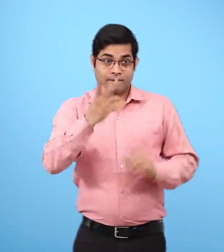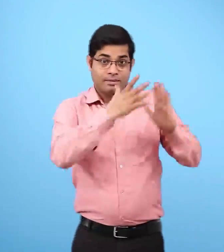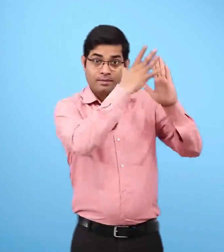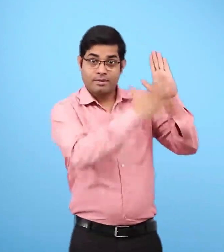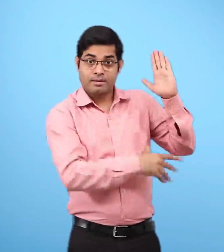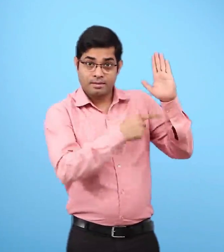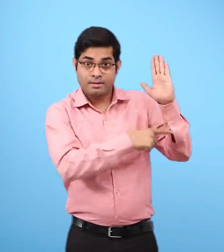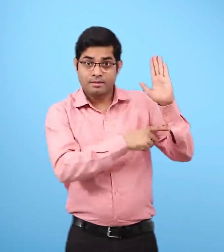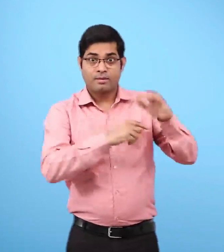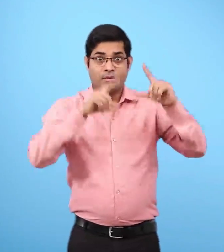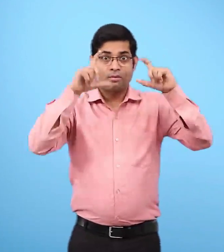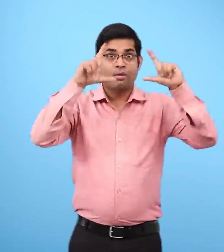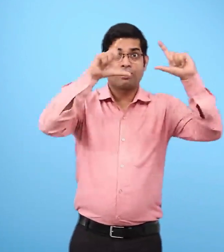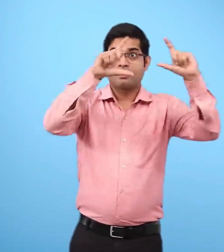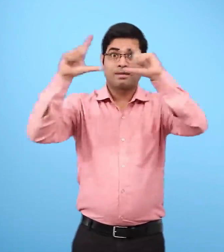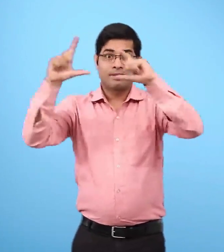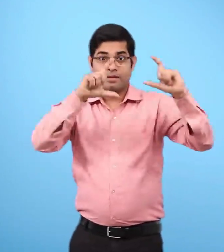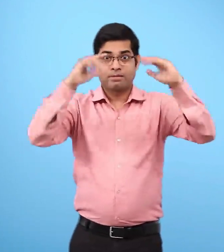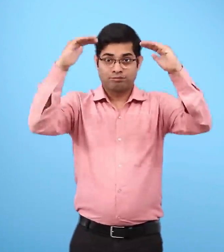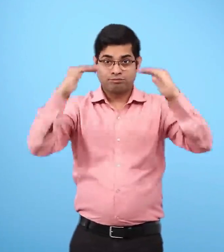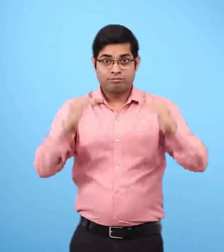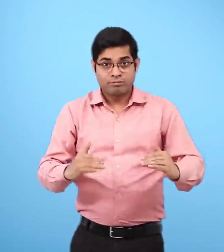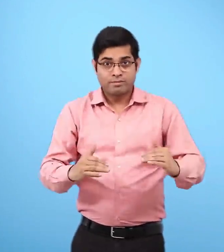This page is divided into 3 parts.